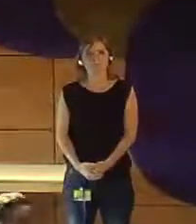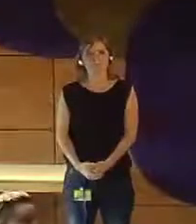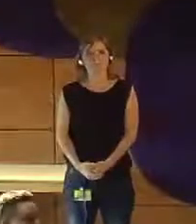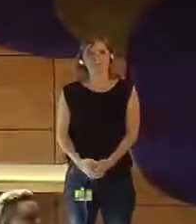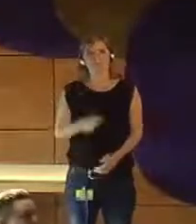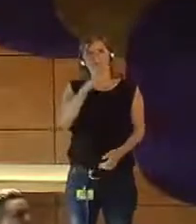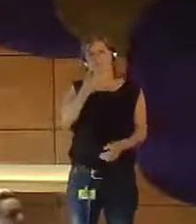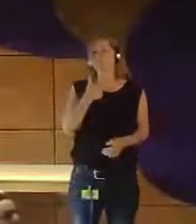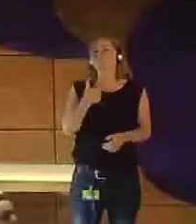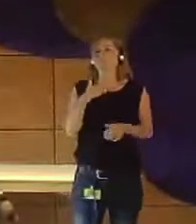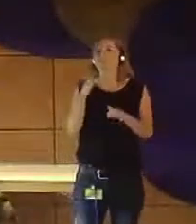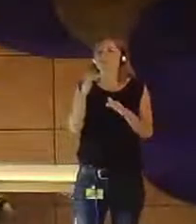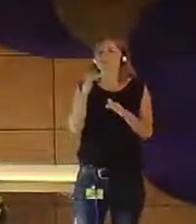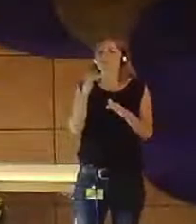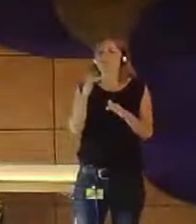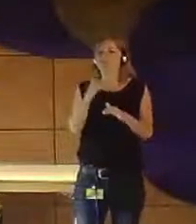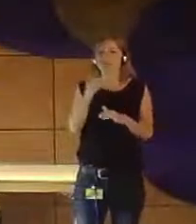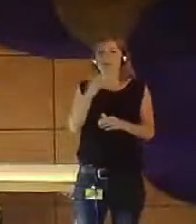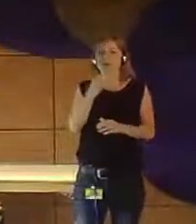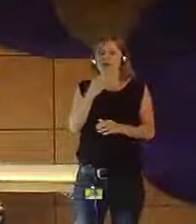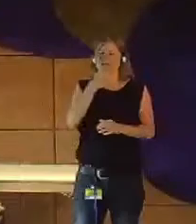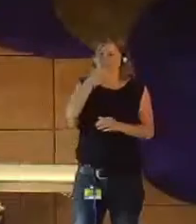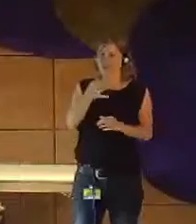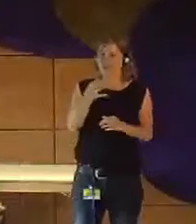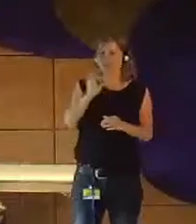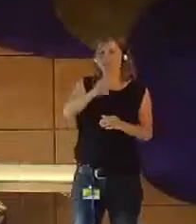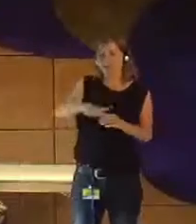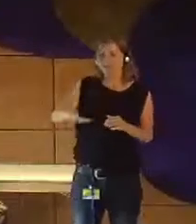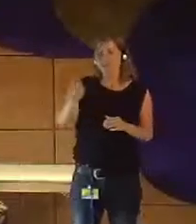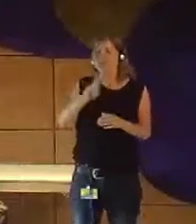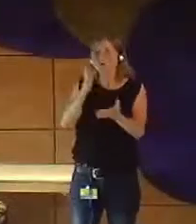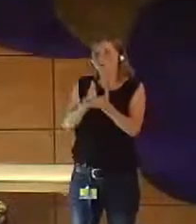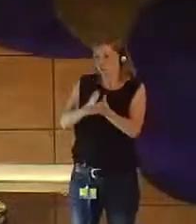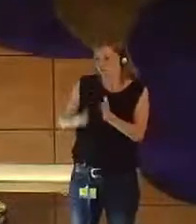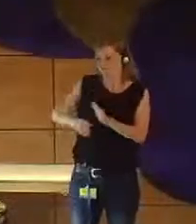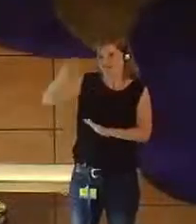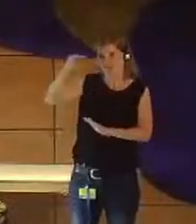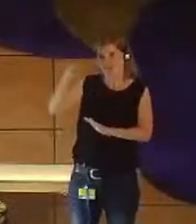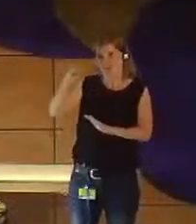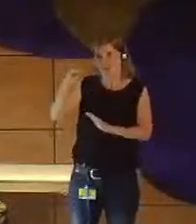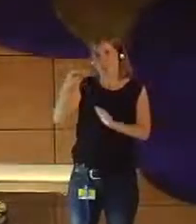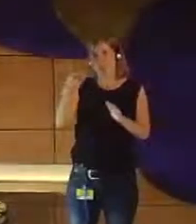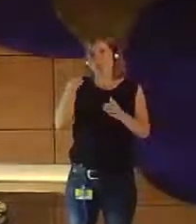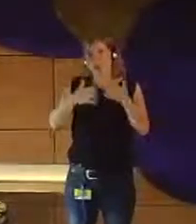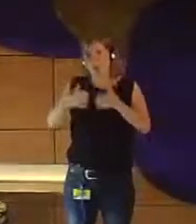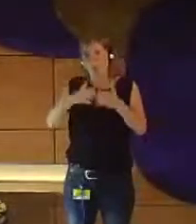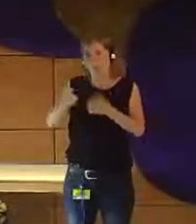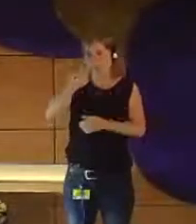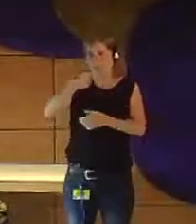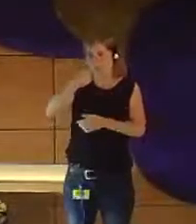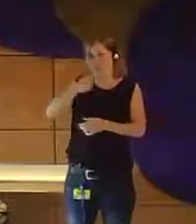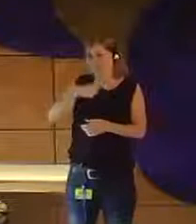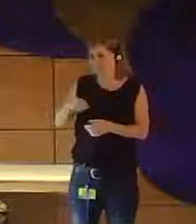Ich habe noch eine Frage zu den Kindern, die Wachstumshormone bereits nehmen. Führt man die Therapie dann weiter, wenn die